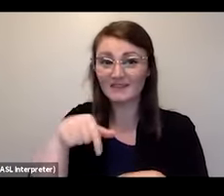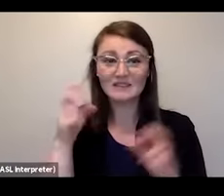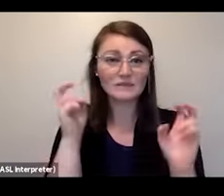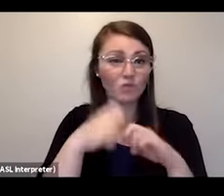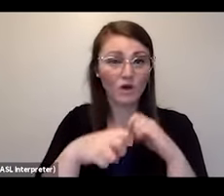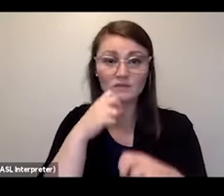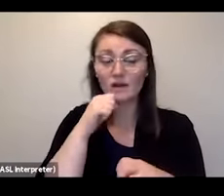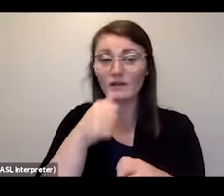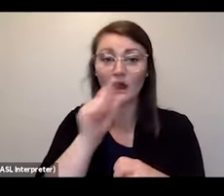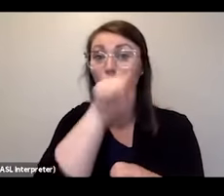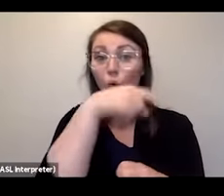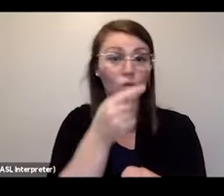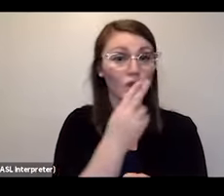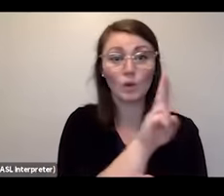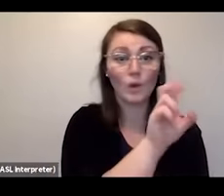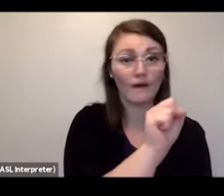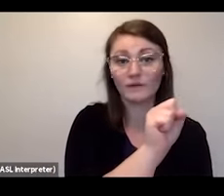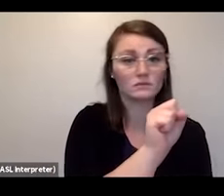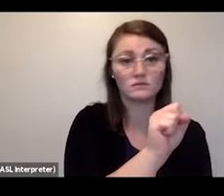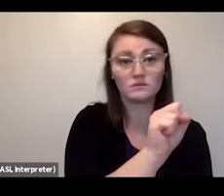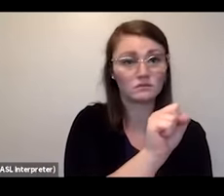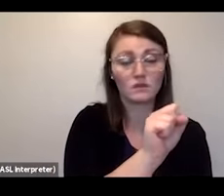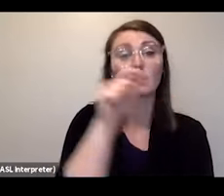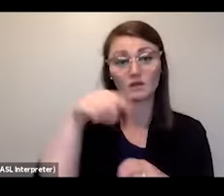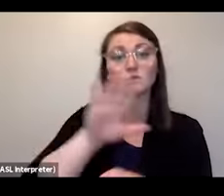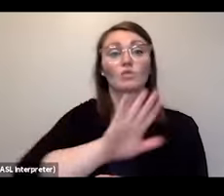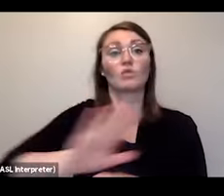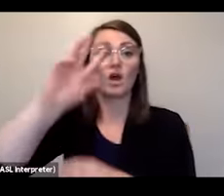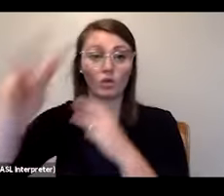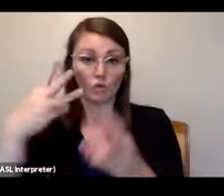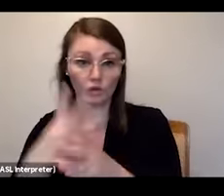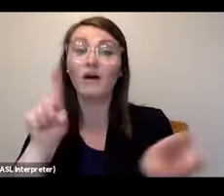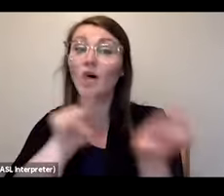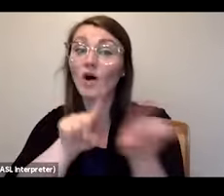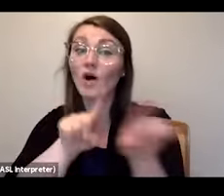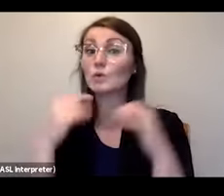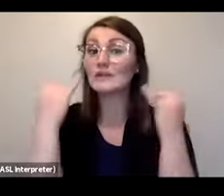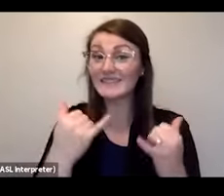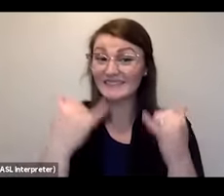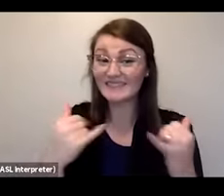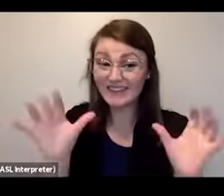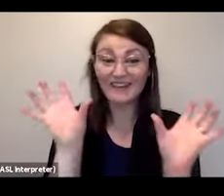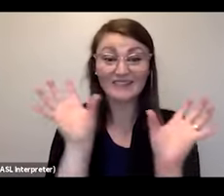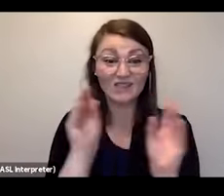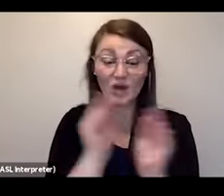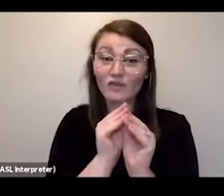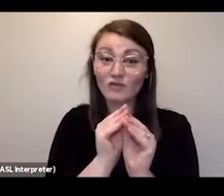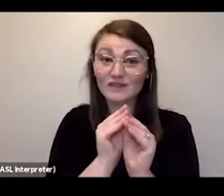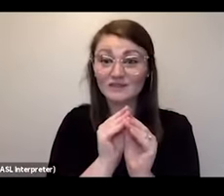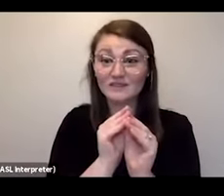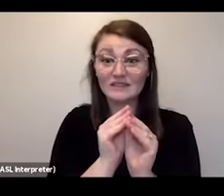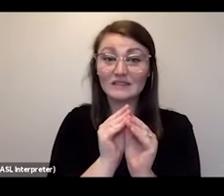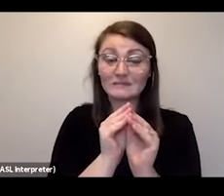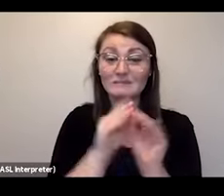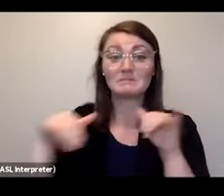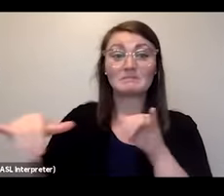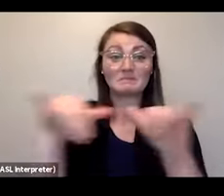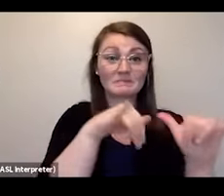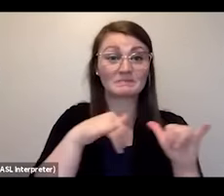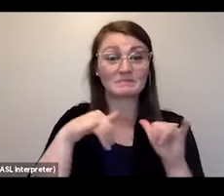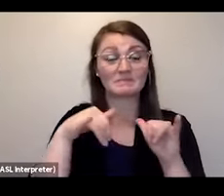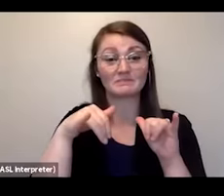and neither is today's conference. We are joined by over 1,000 people from